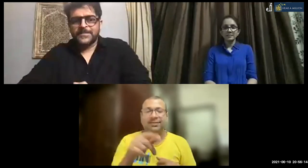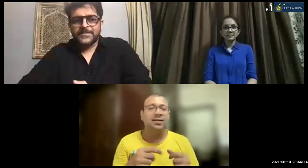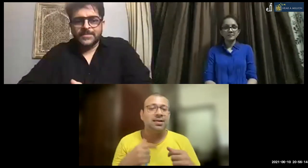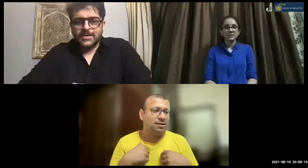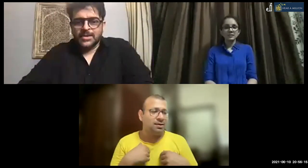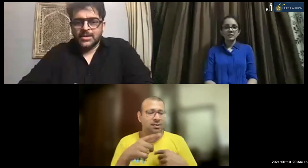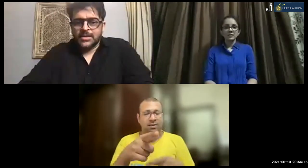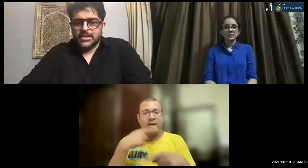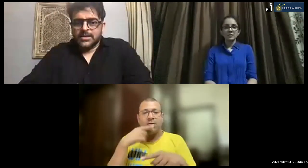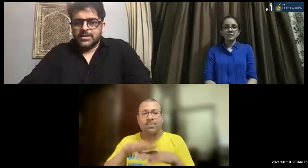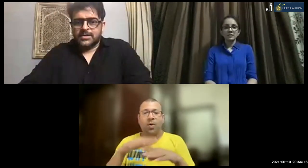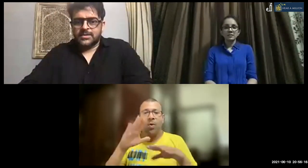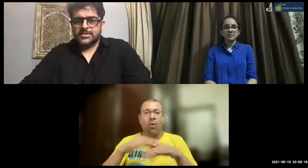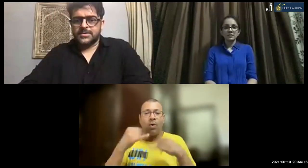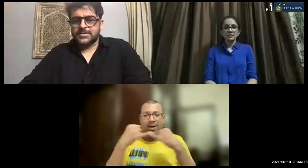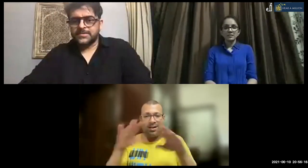Hi.